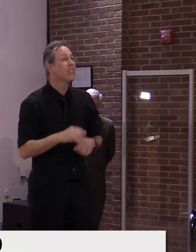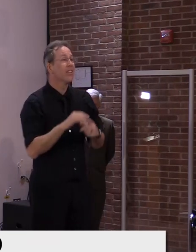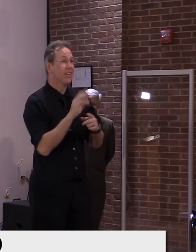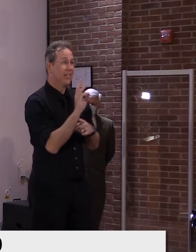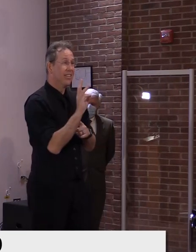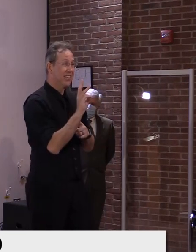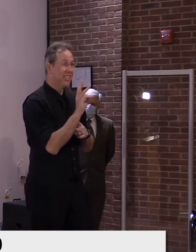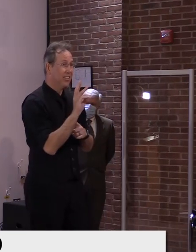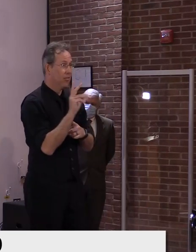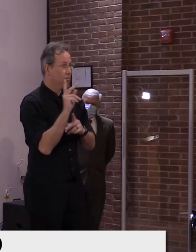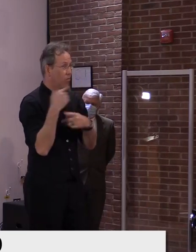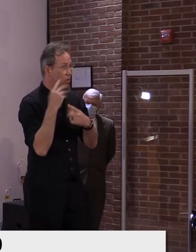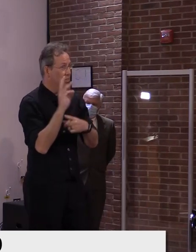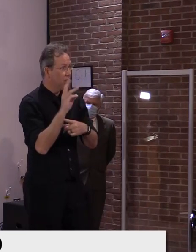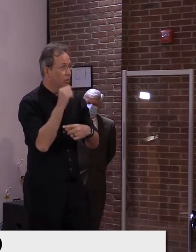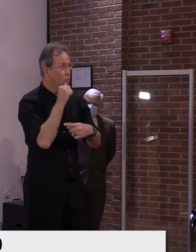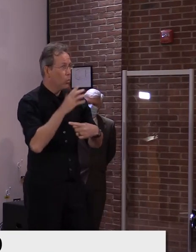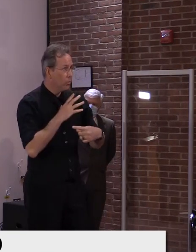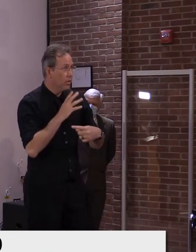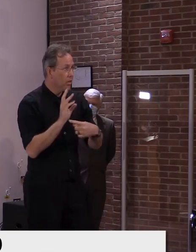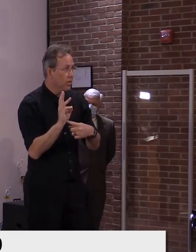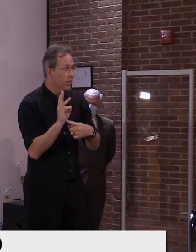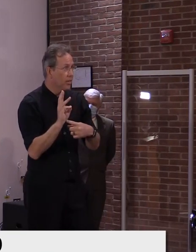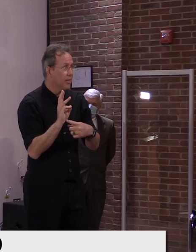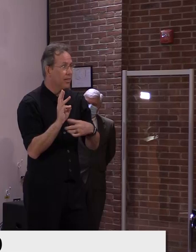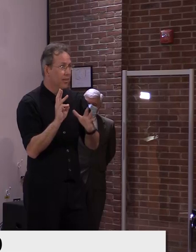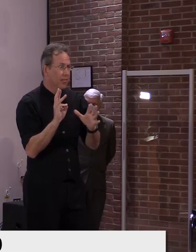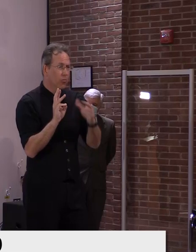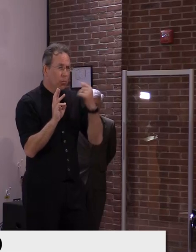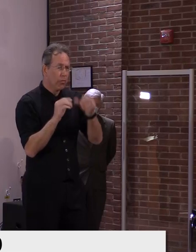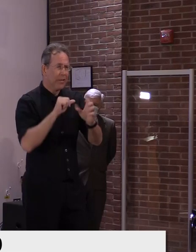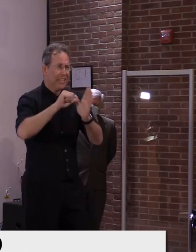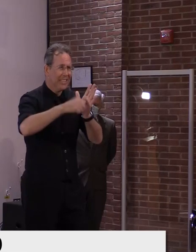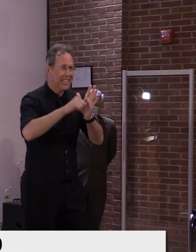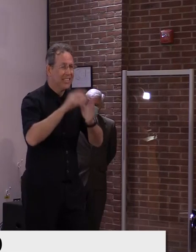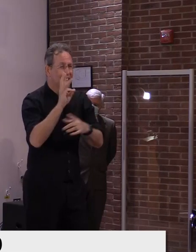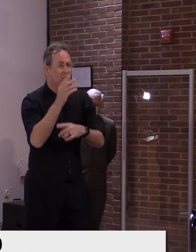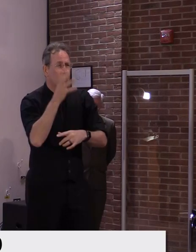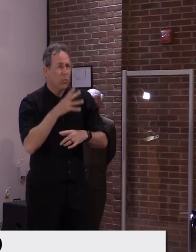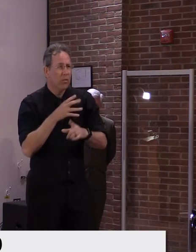outcome. So keep it in perspective is my plea.